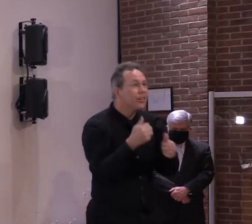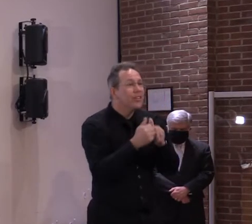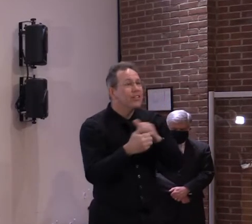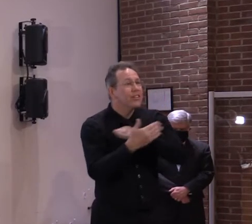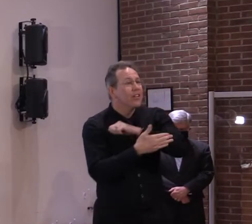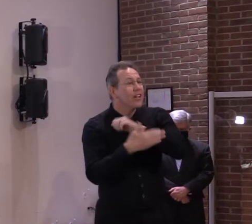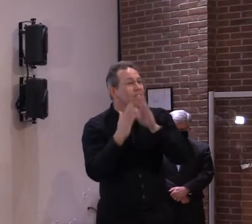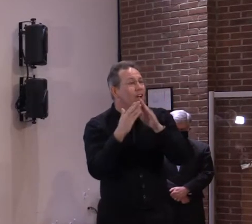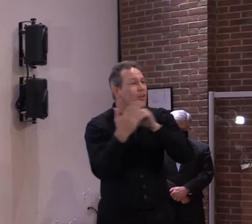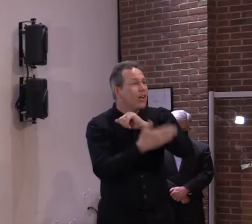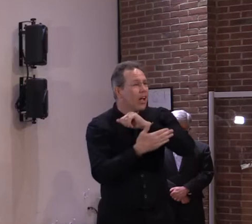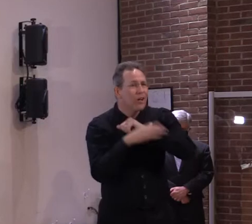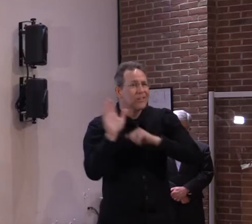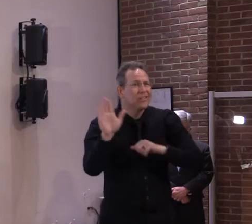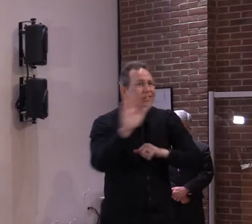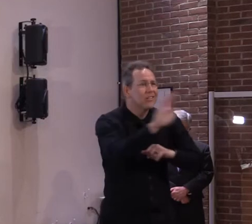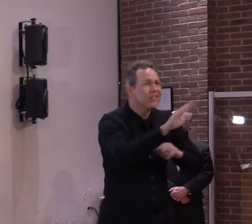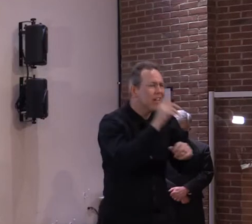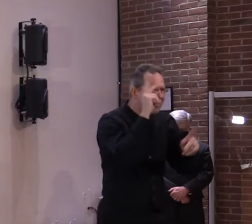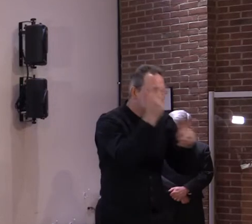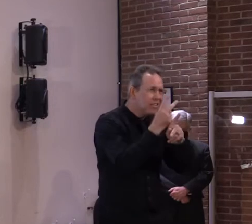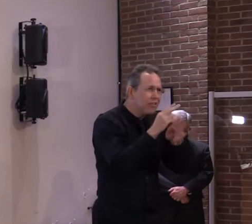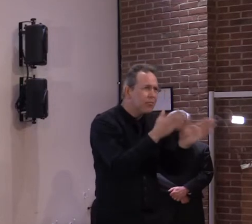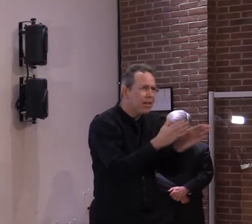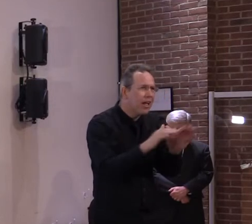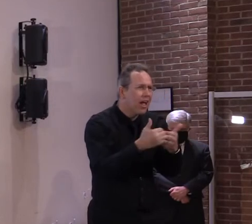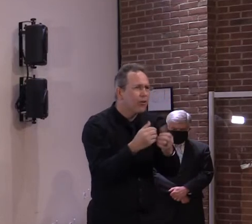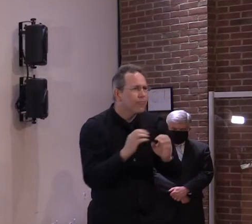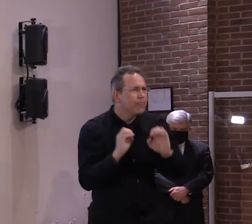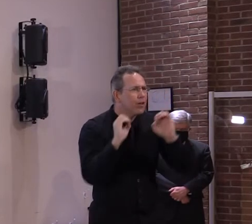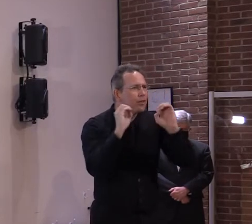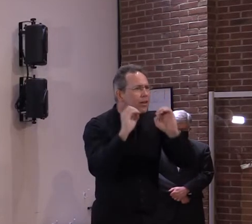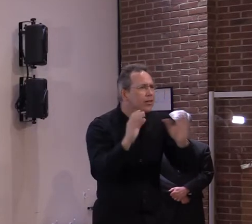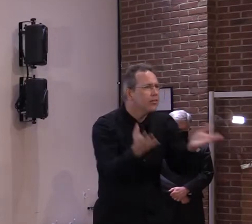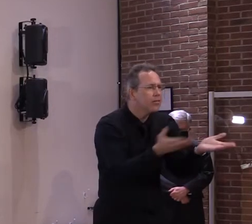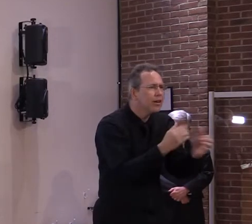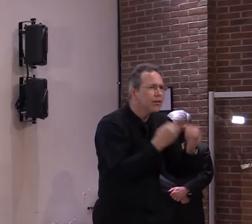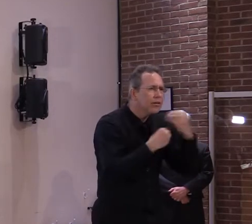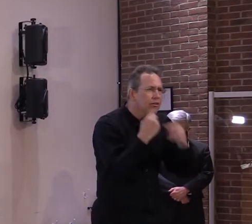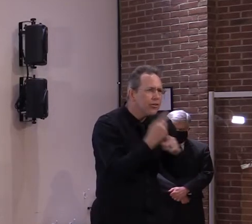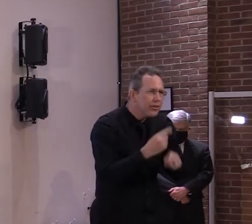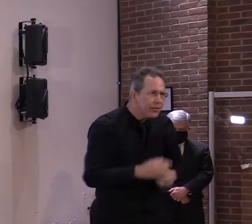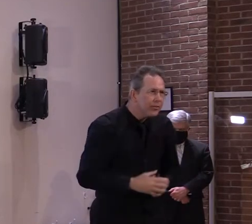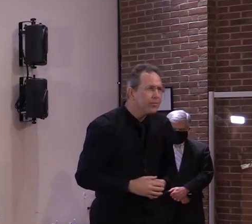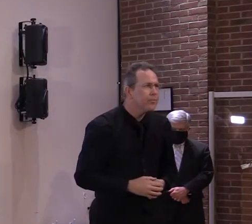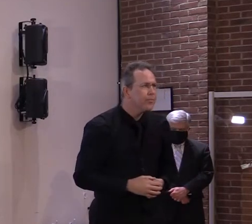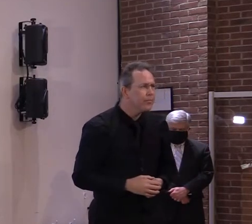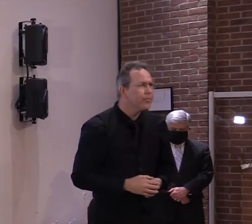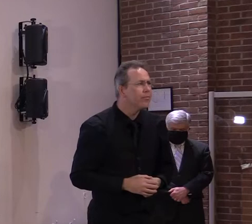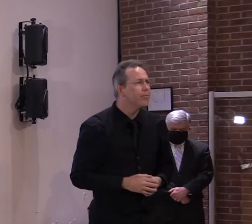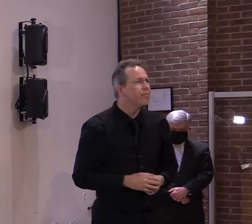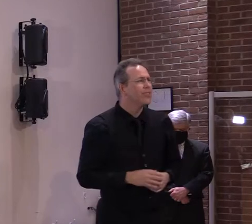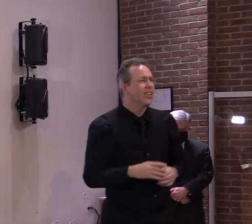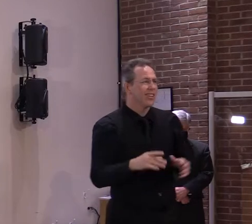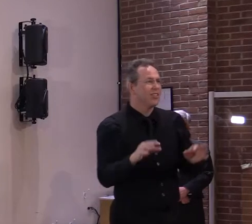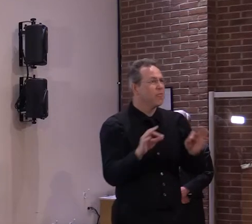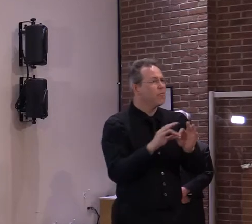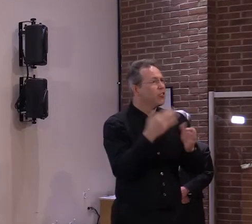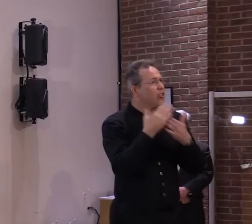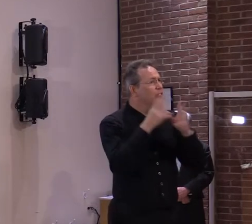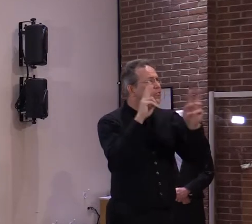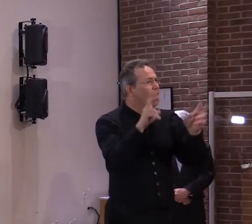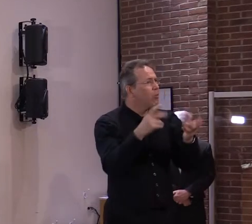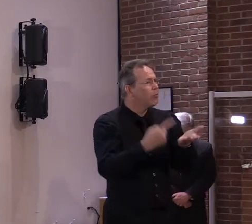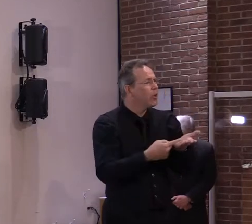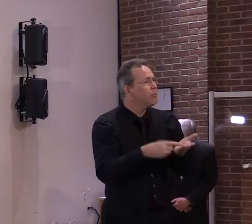It's another one to add to the list, unfortunately. It's hard to say one is more important than the other. We've talked about mental health problems. We've